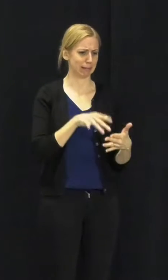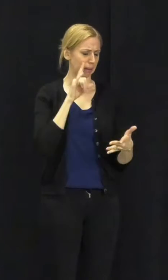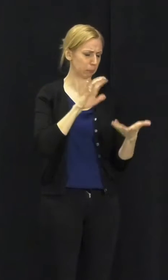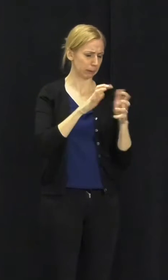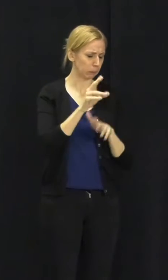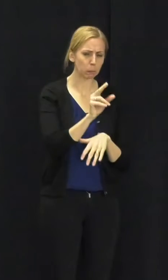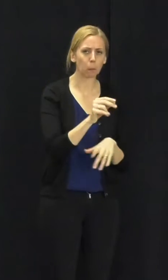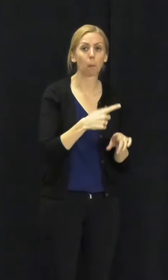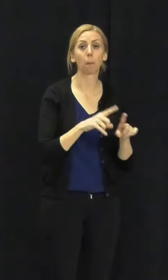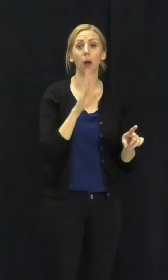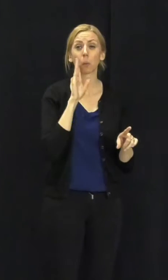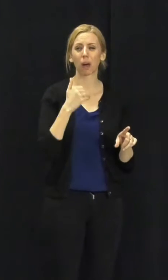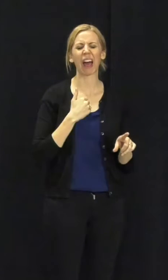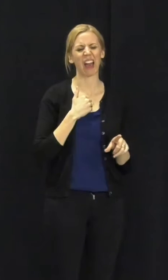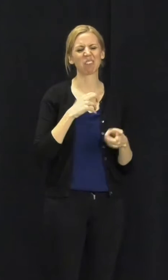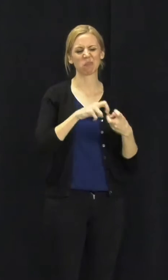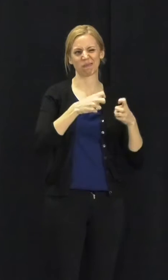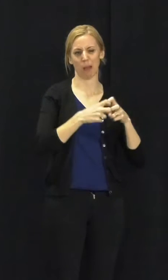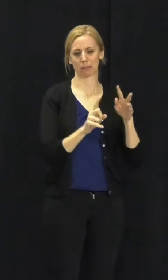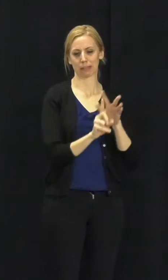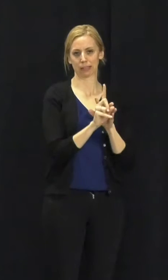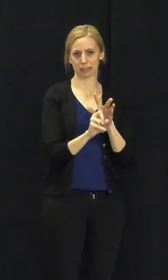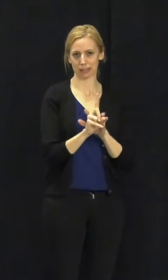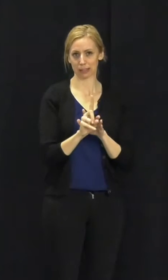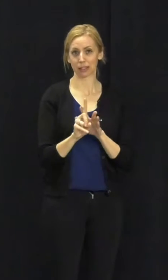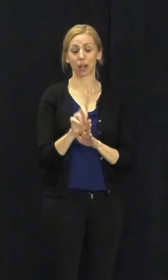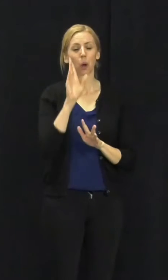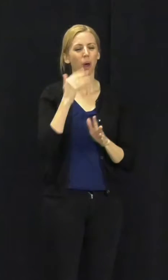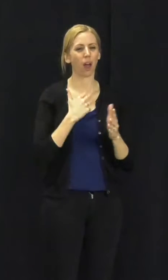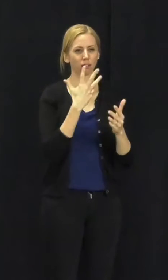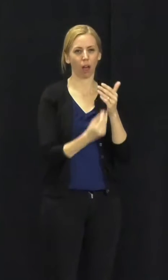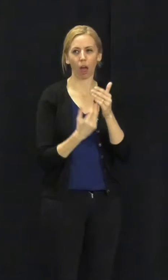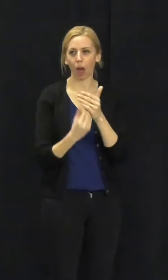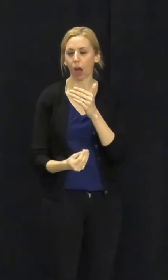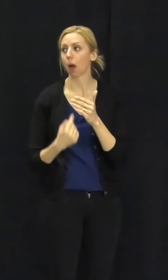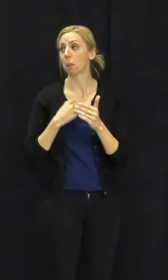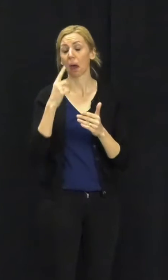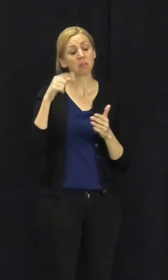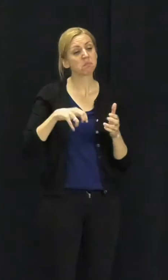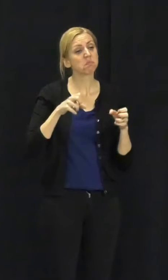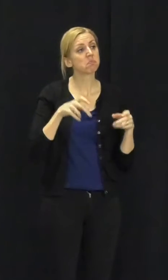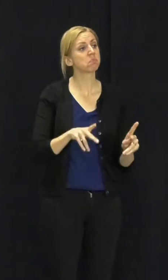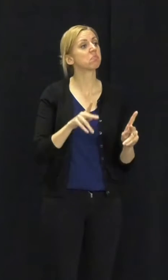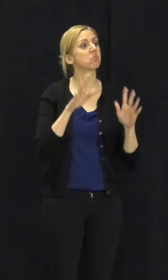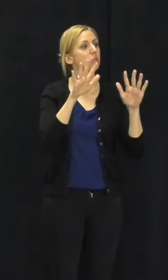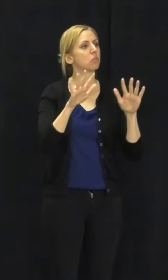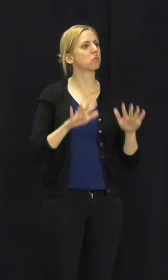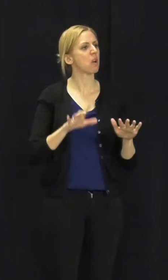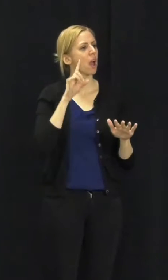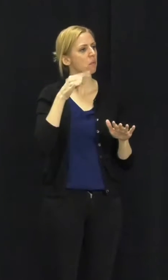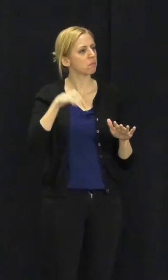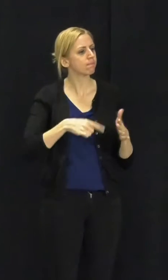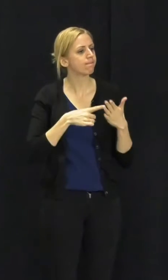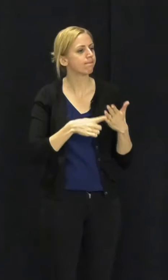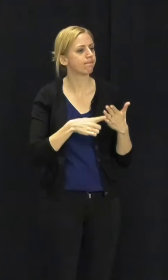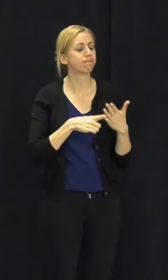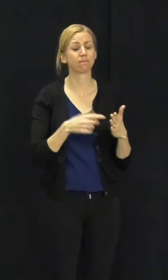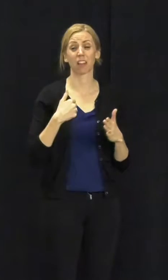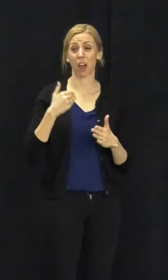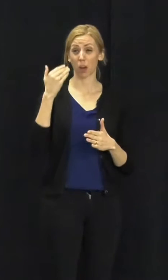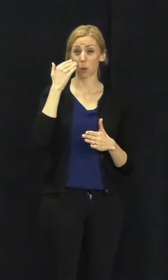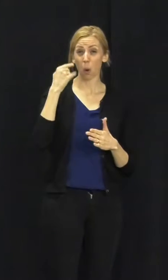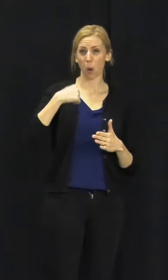new heights of creativity and exposure. How many were here last night for the performance?